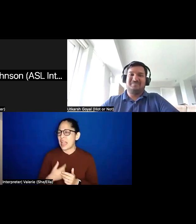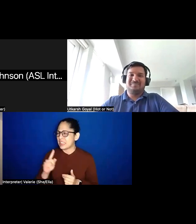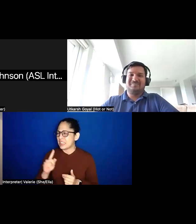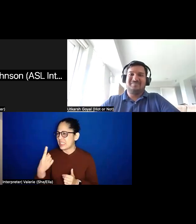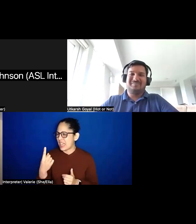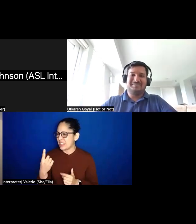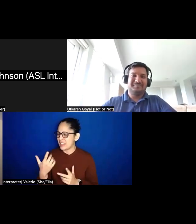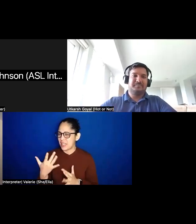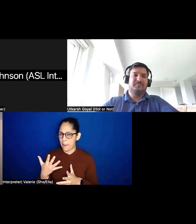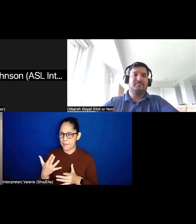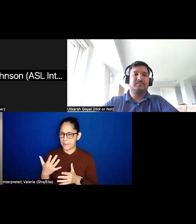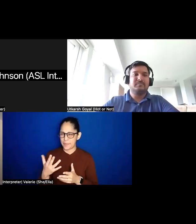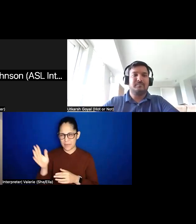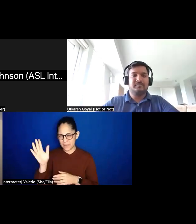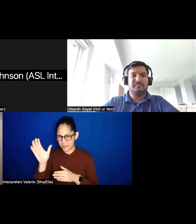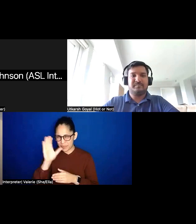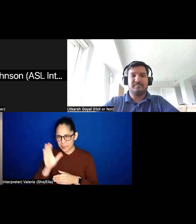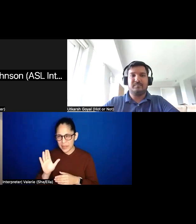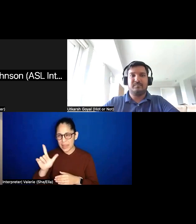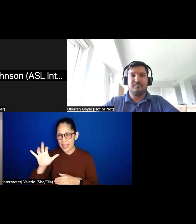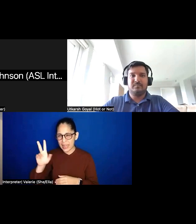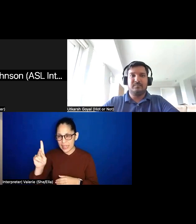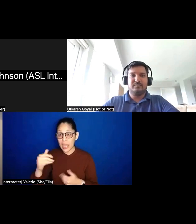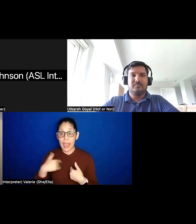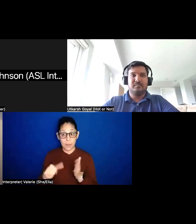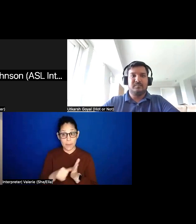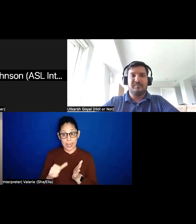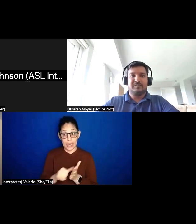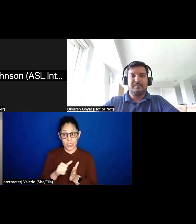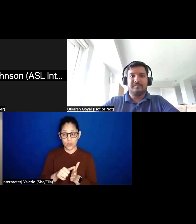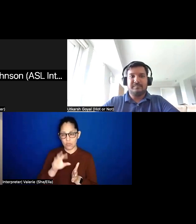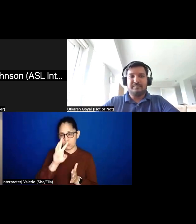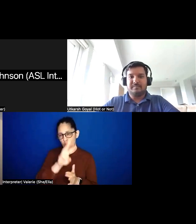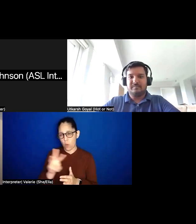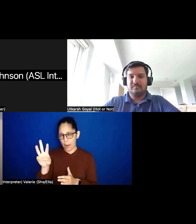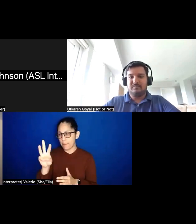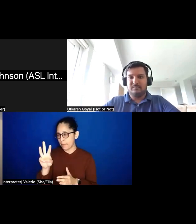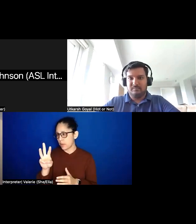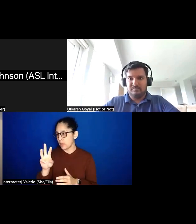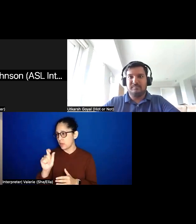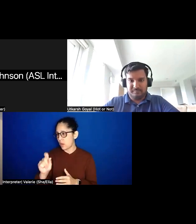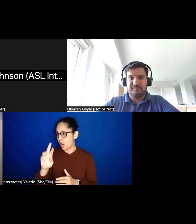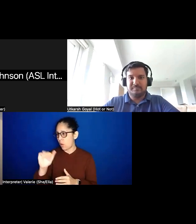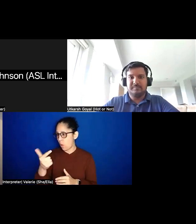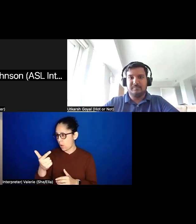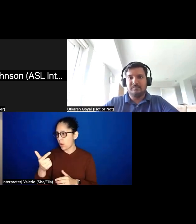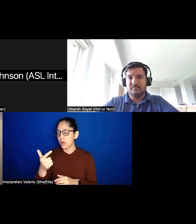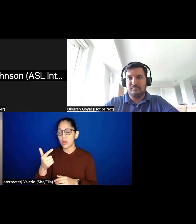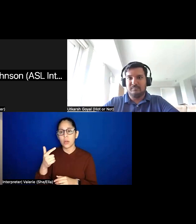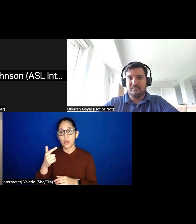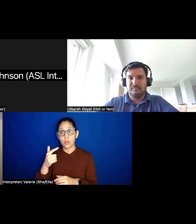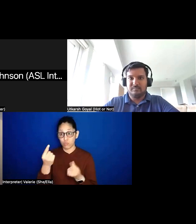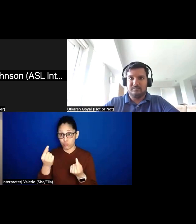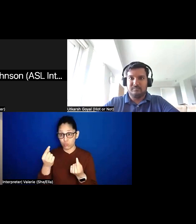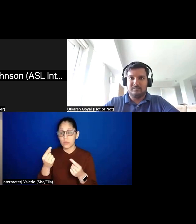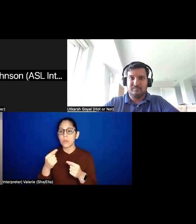link. But there's a page on the internetcomputer.org website that explains how you can